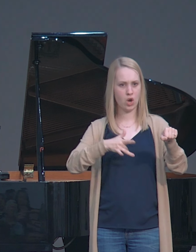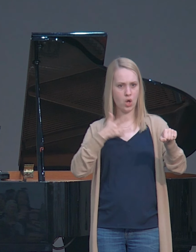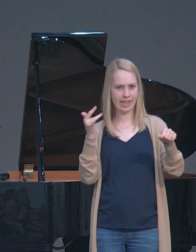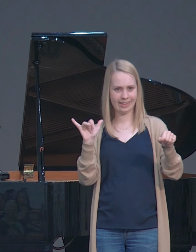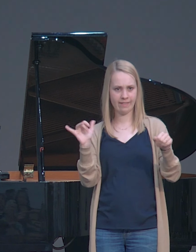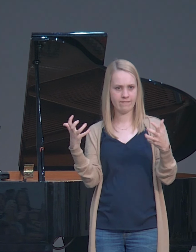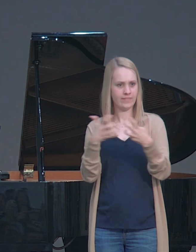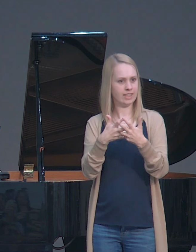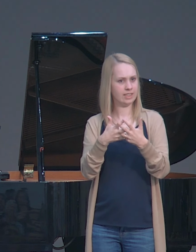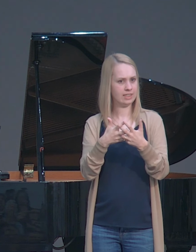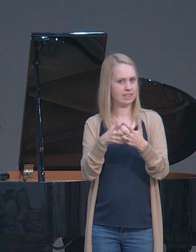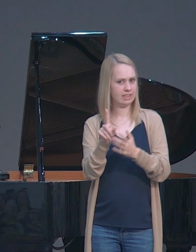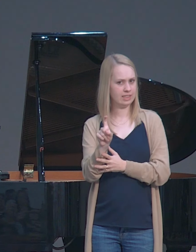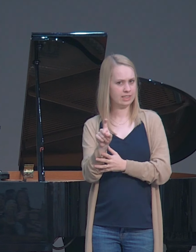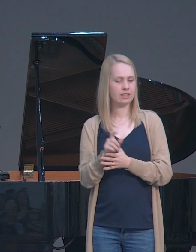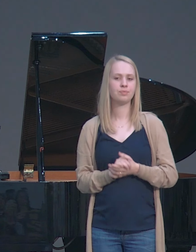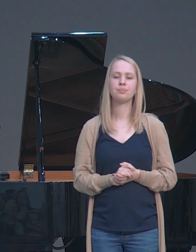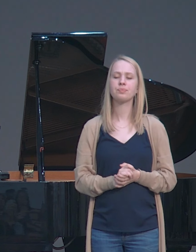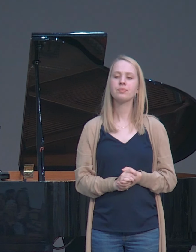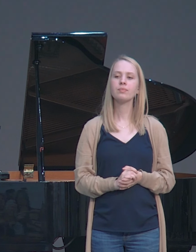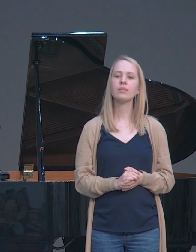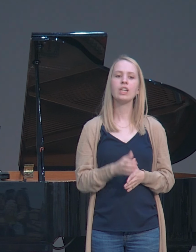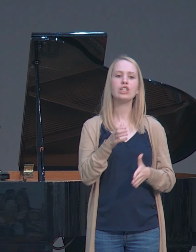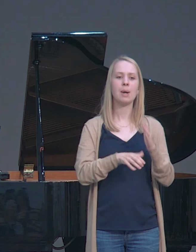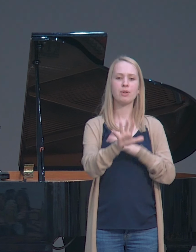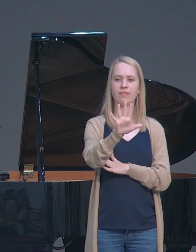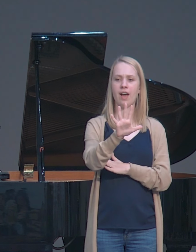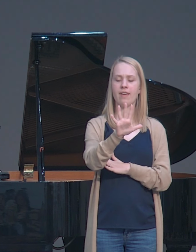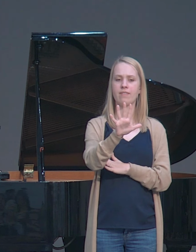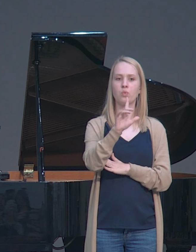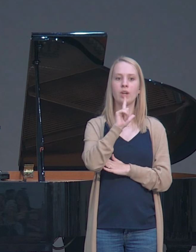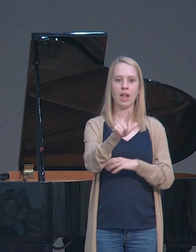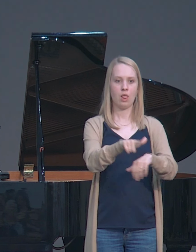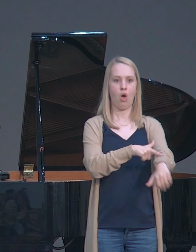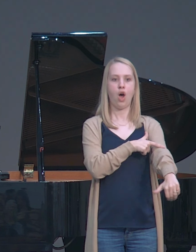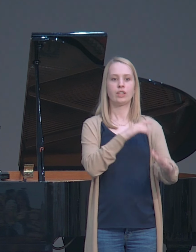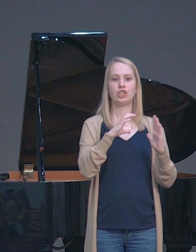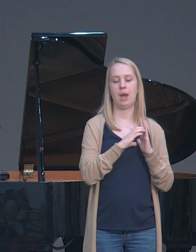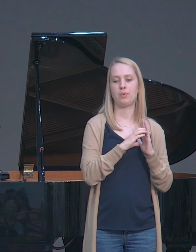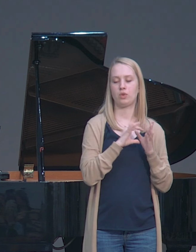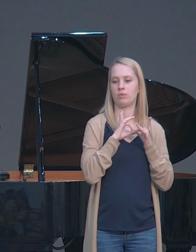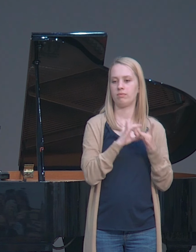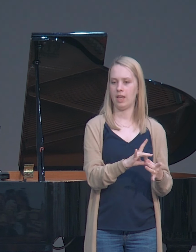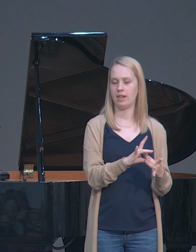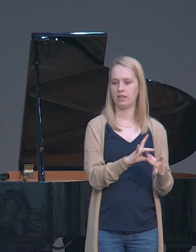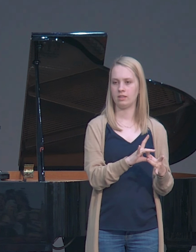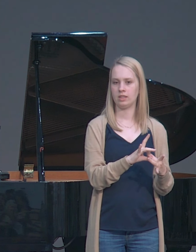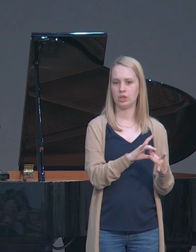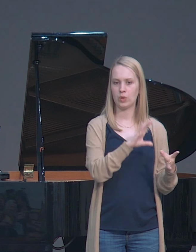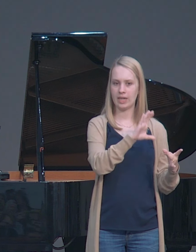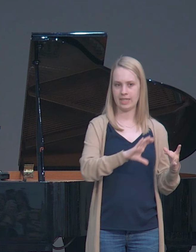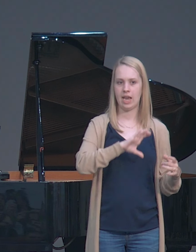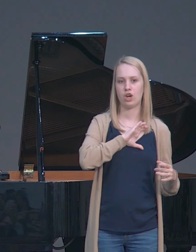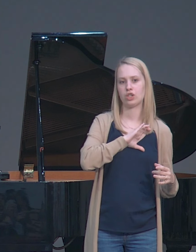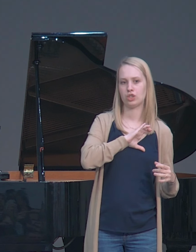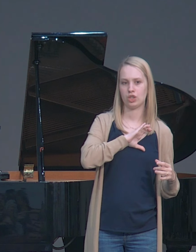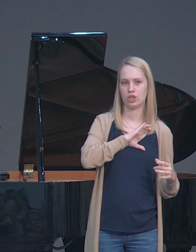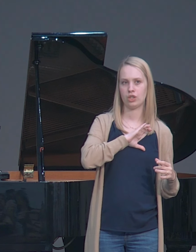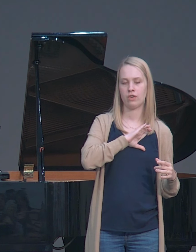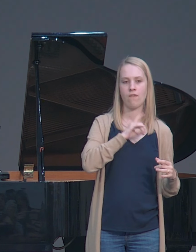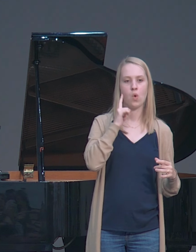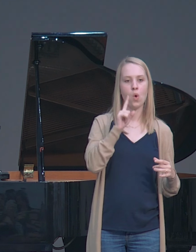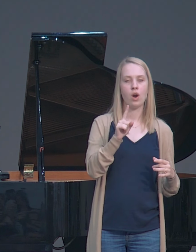question to begin with. You know, chapter 5 was a very lengthy chapter that dealt primarily with a character sketch of true